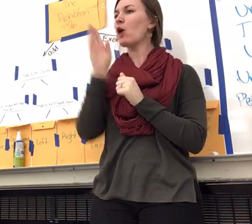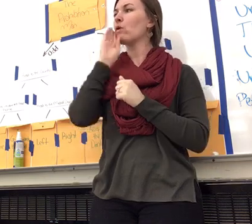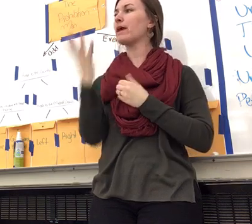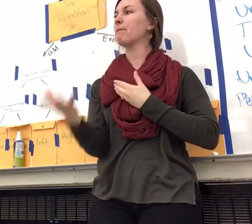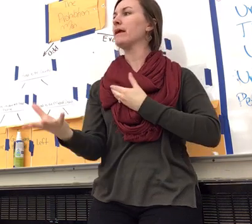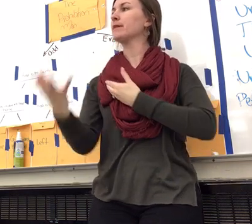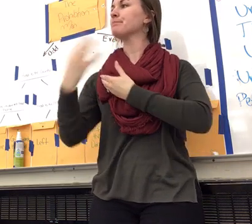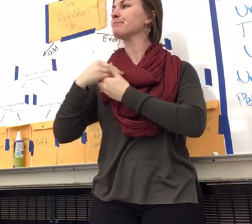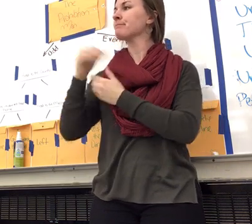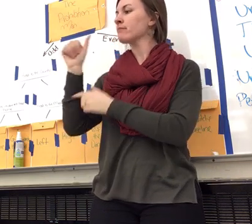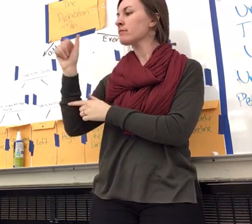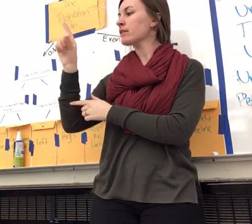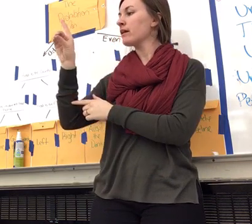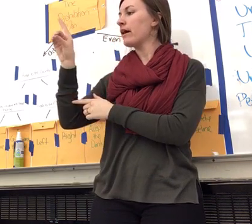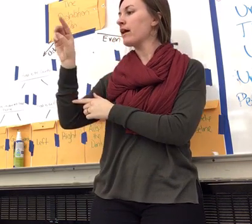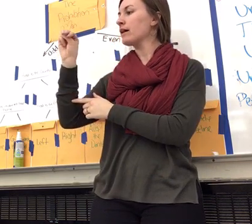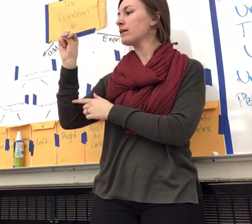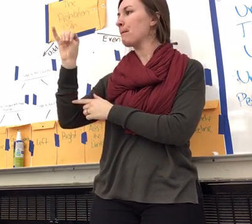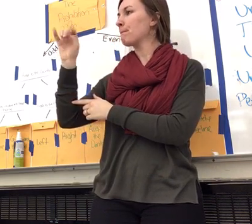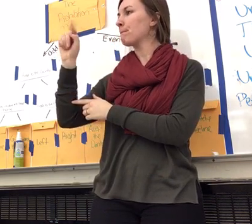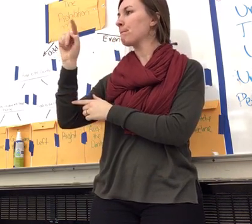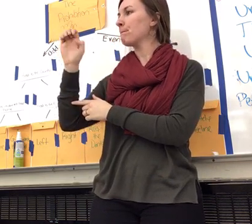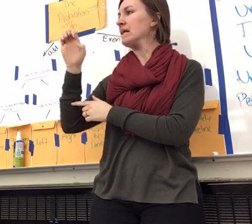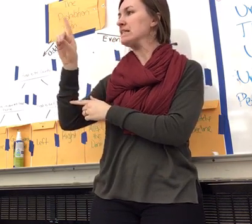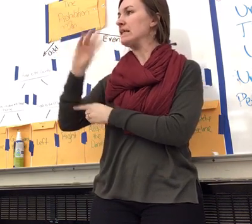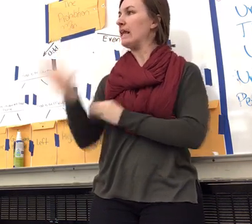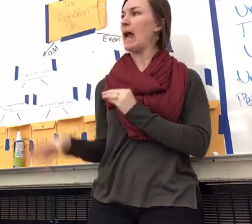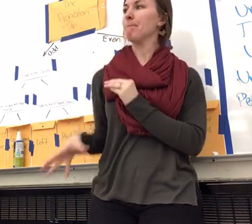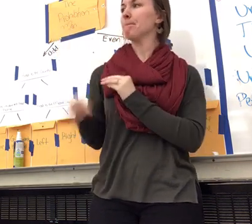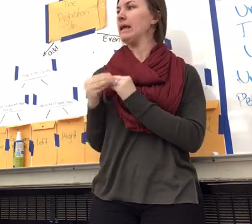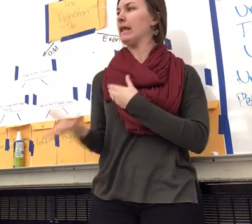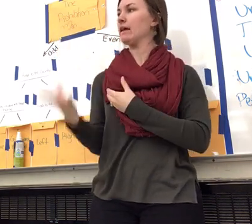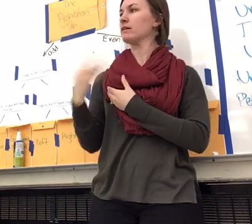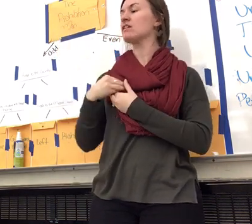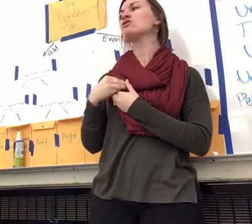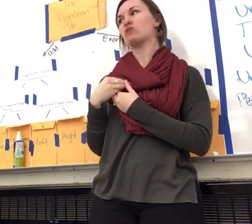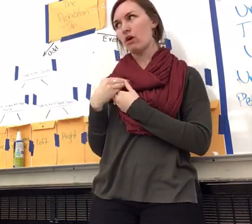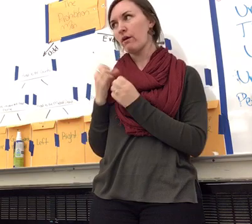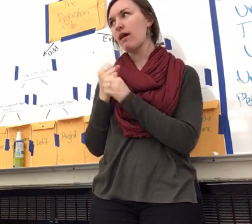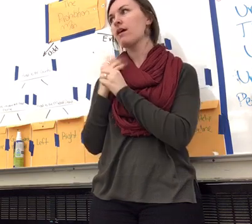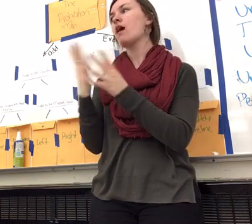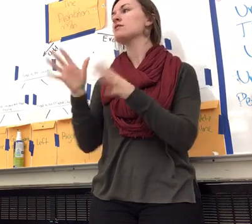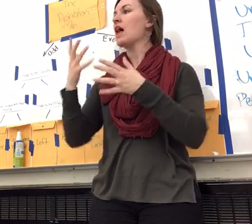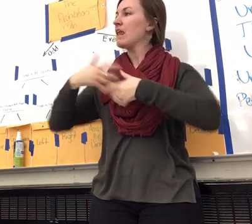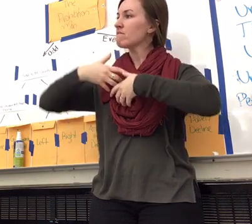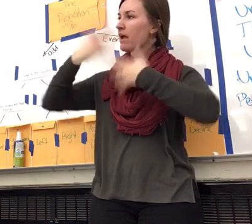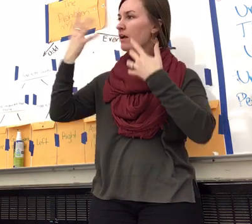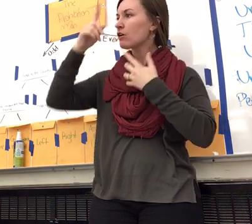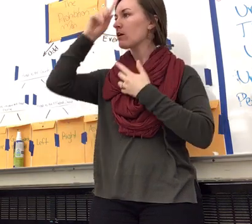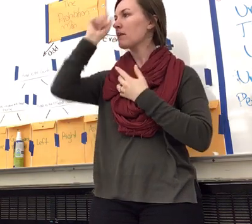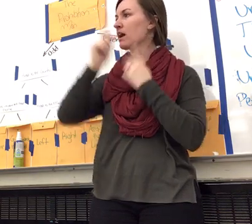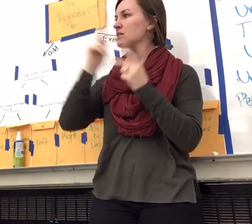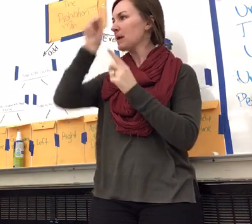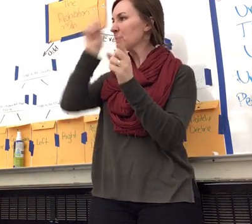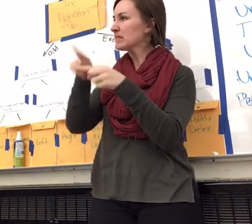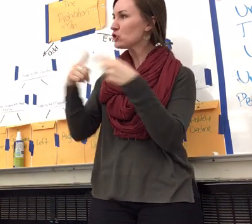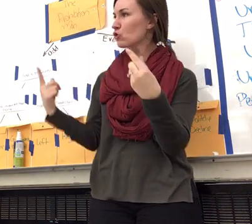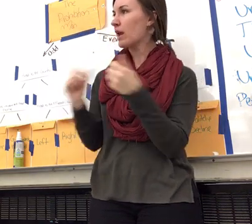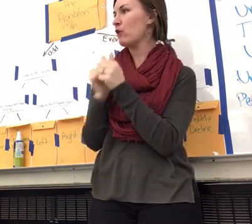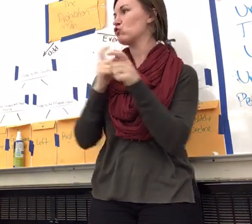a massive amount of hate and anger. People can't figure out how are we going to compromise this. What the compromise does is a